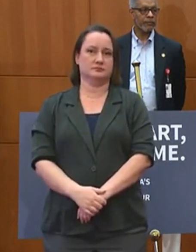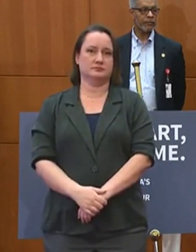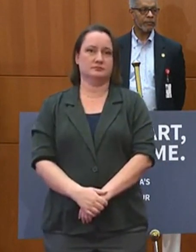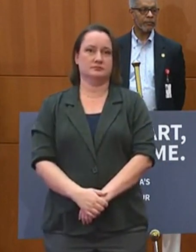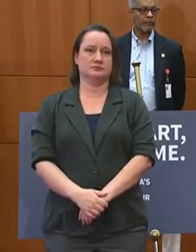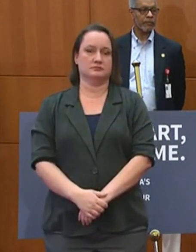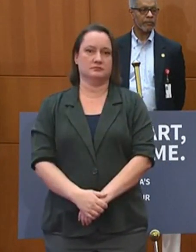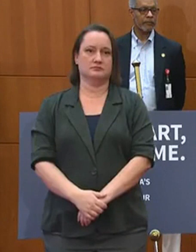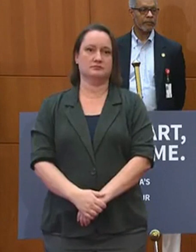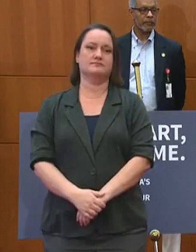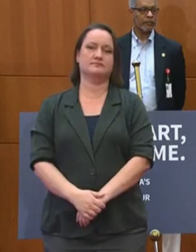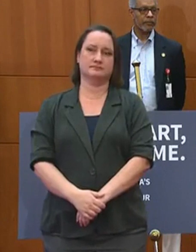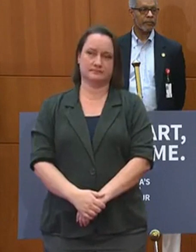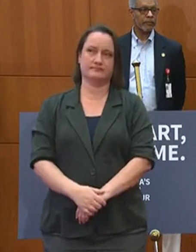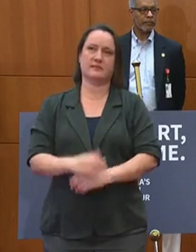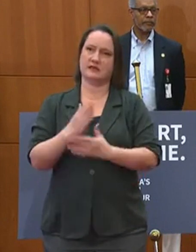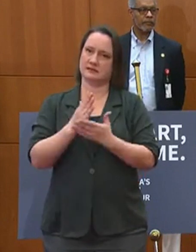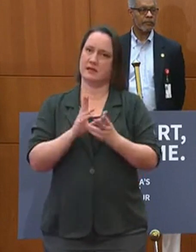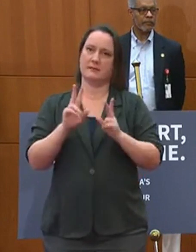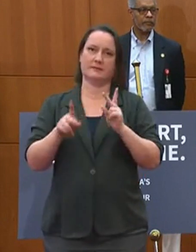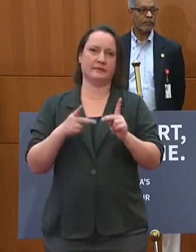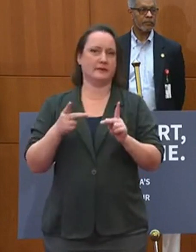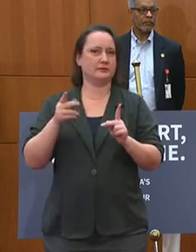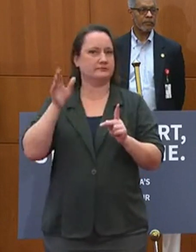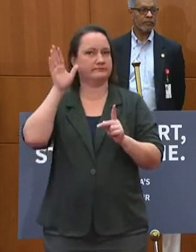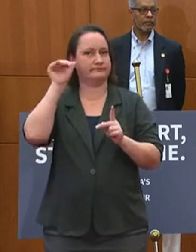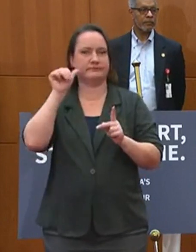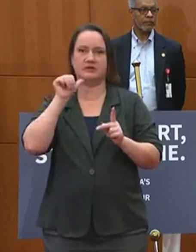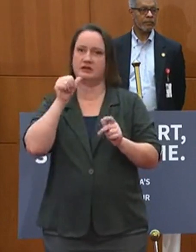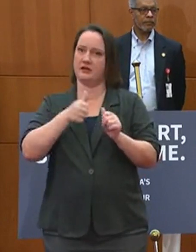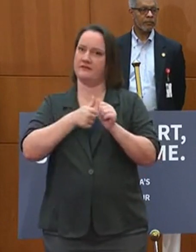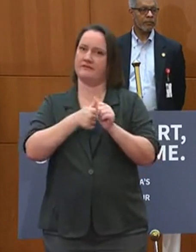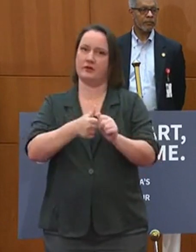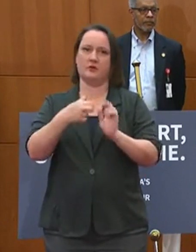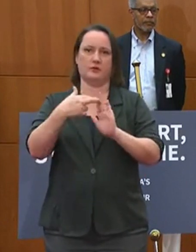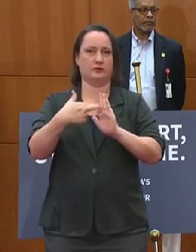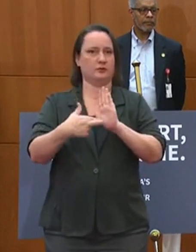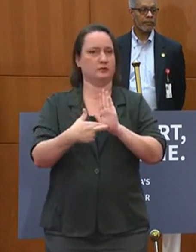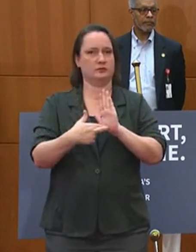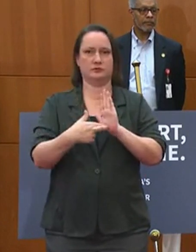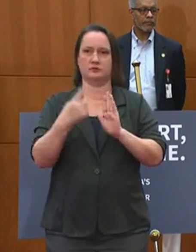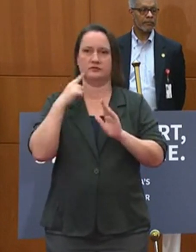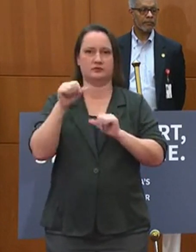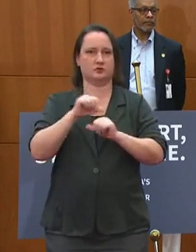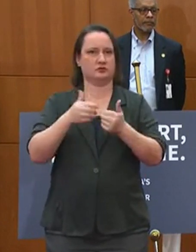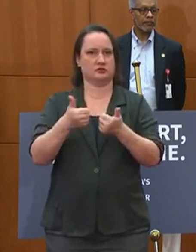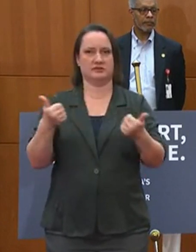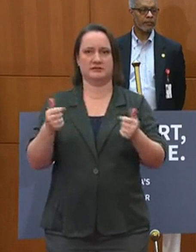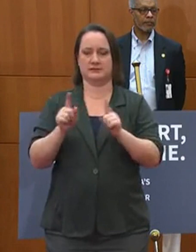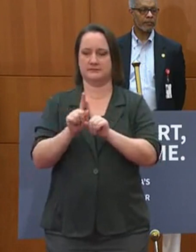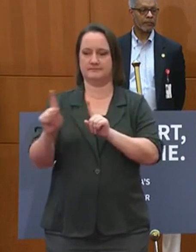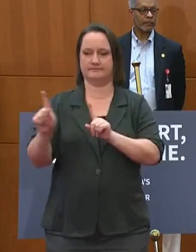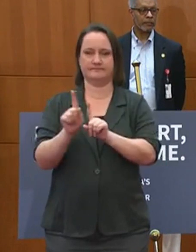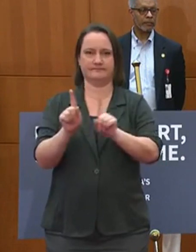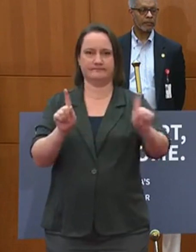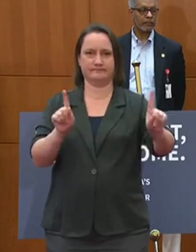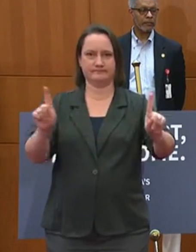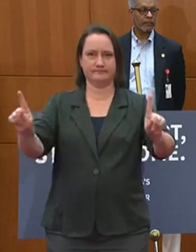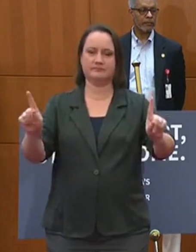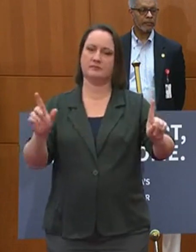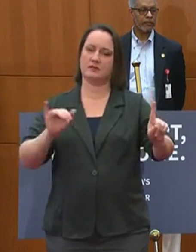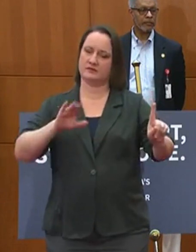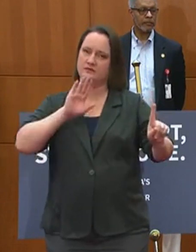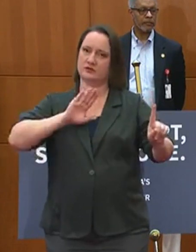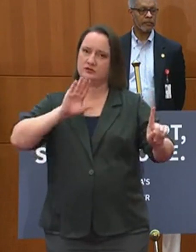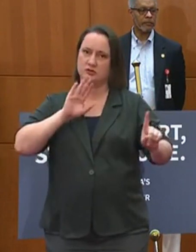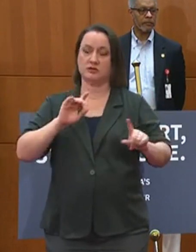some people who are not following social distancing rules, and to me that is frustrating. But we have so many